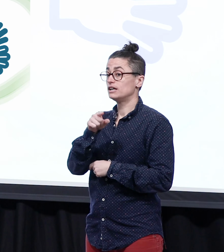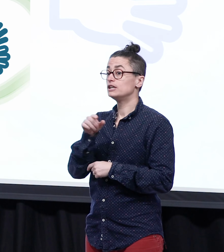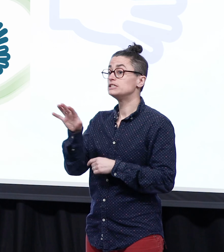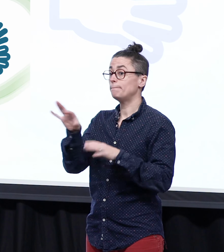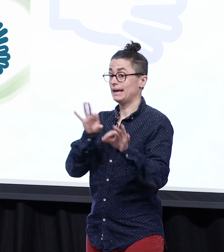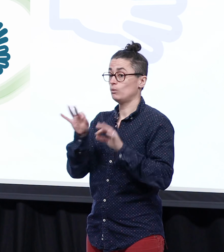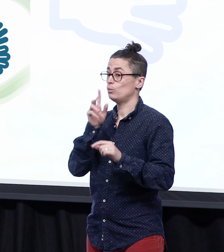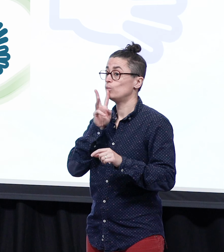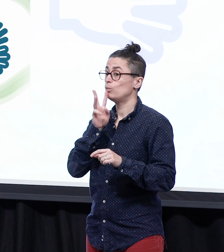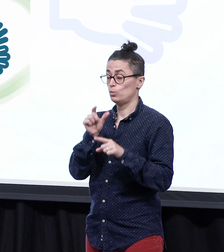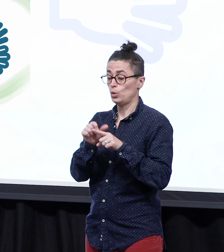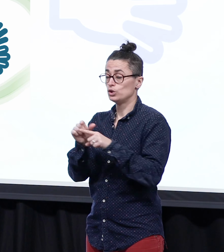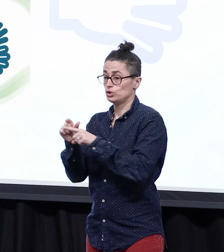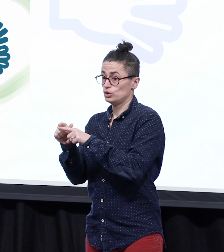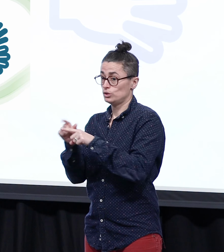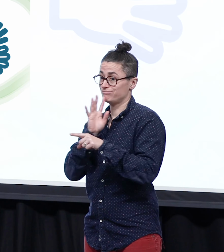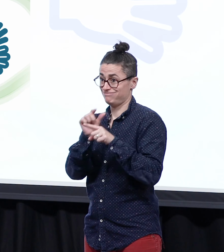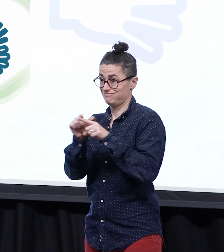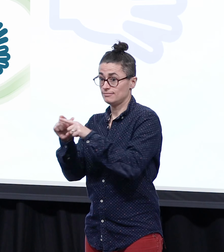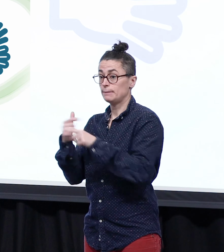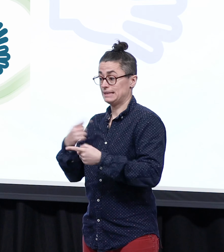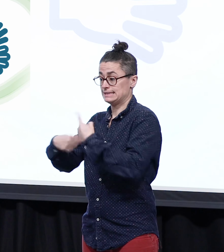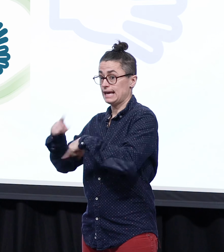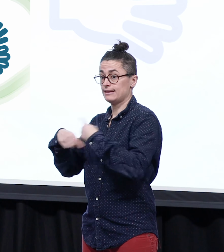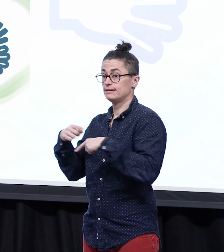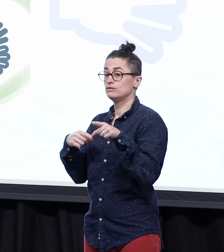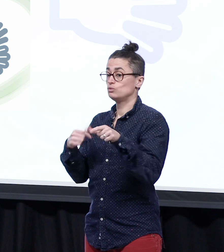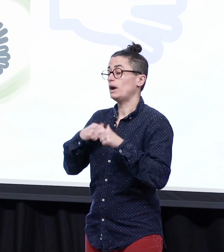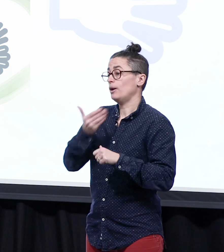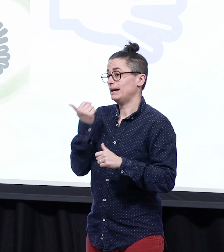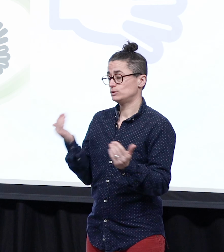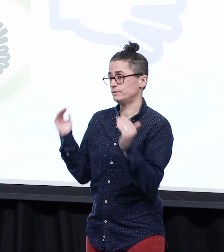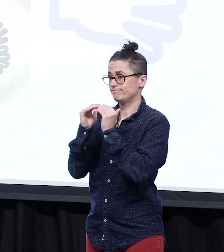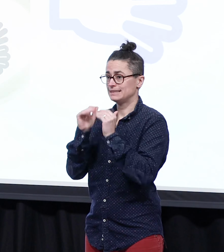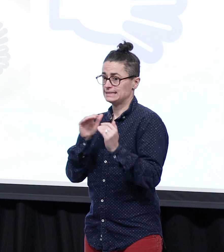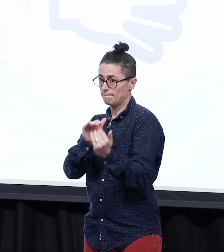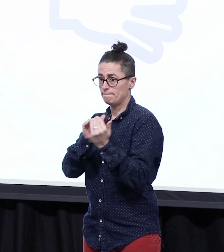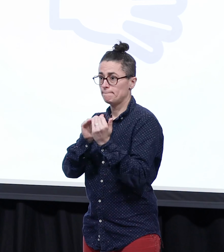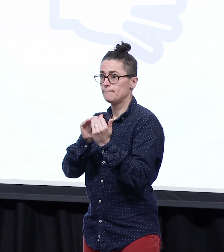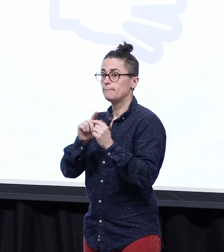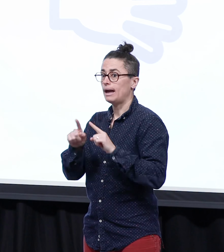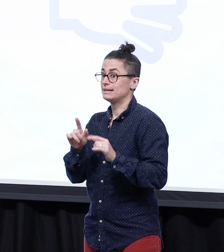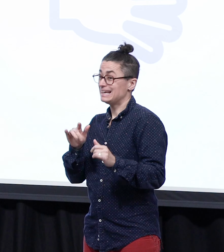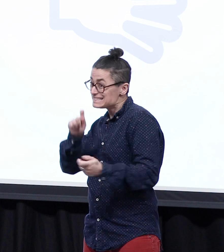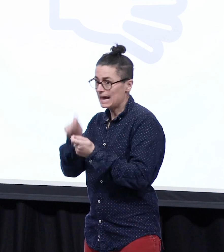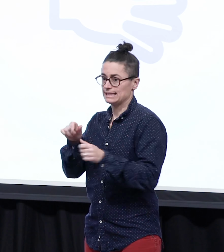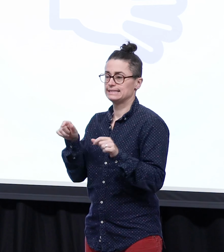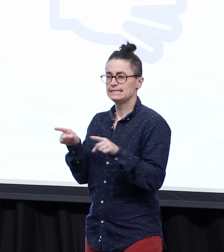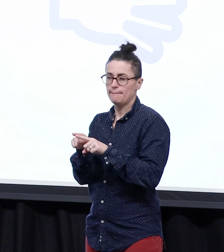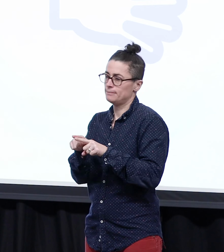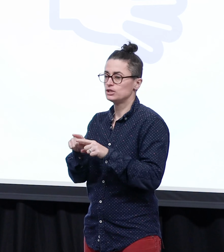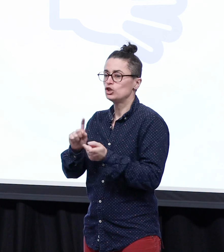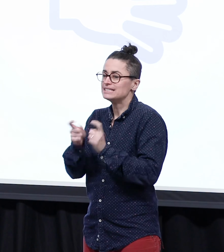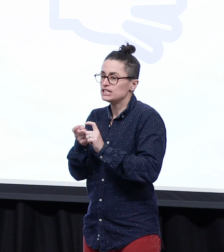the voice that you're hearing is not my voice. We have interpreters with us today, but it's her voice that you're